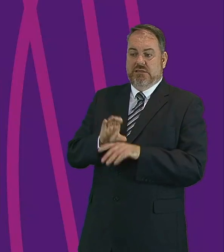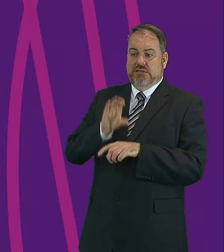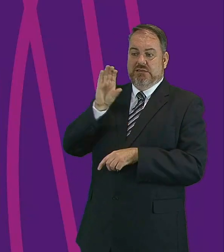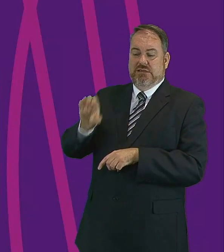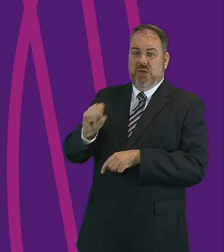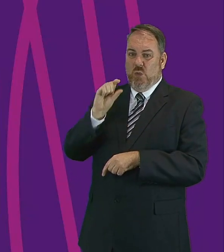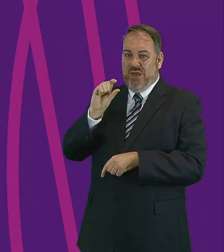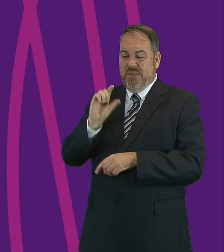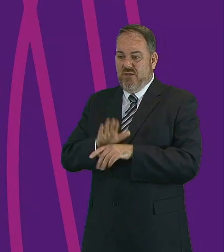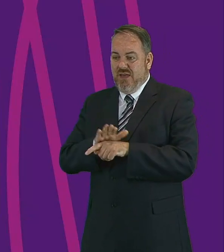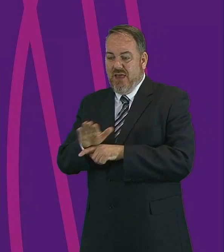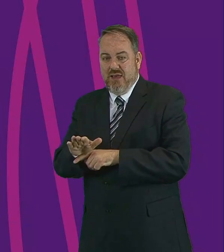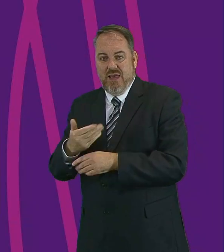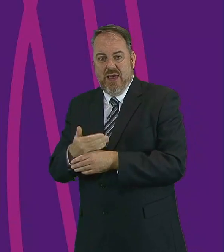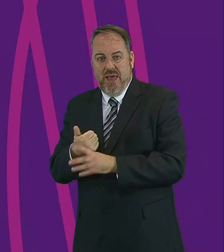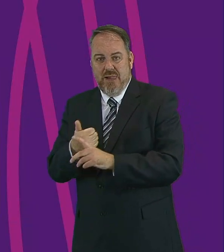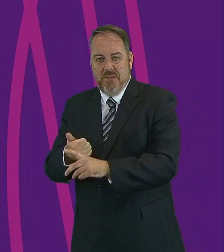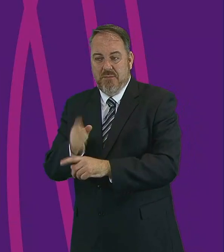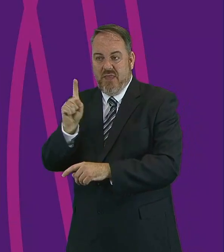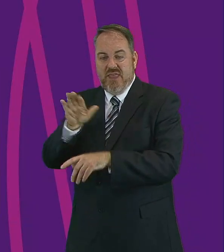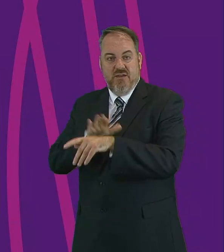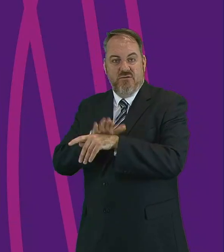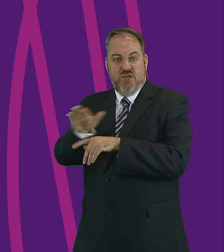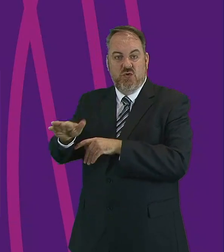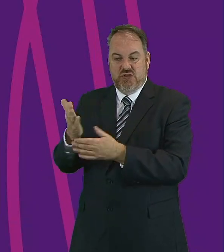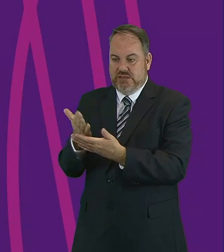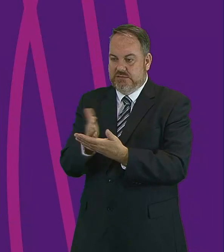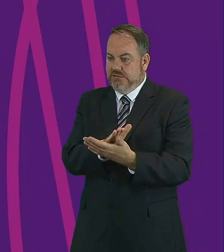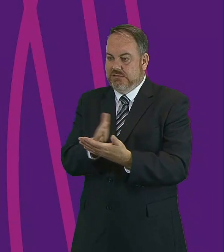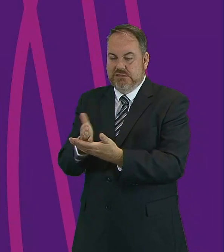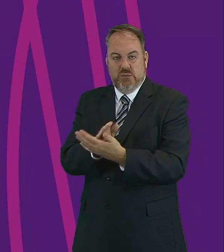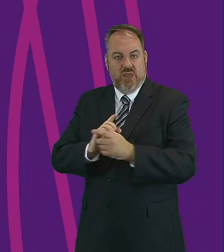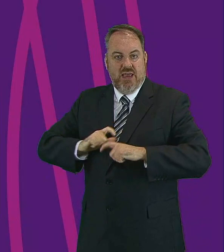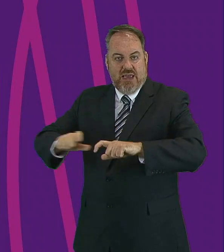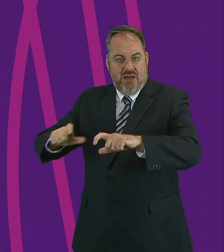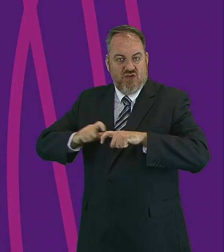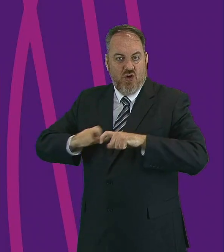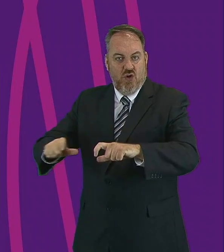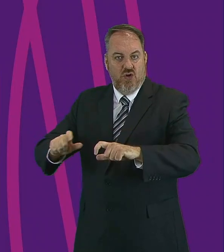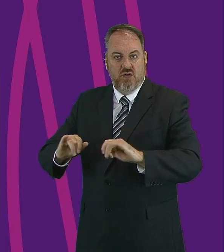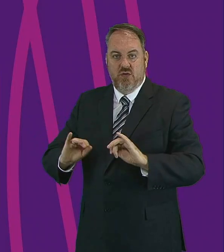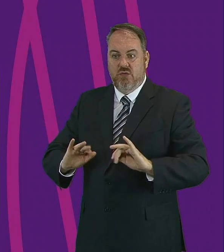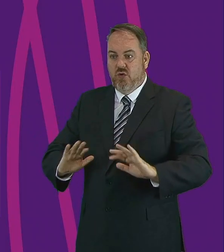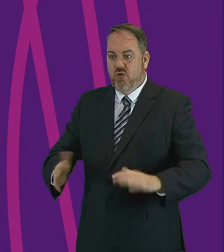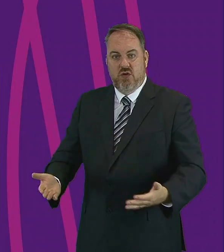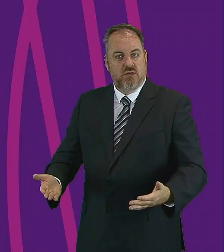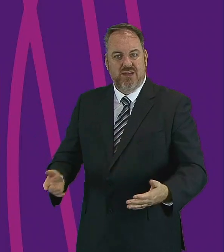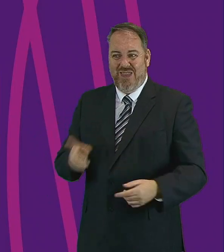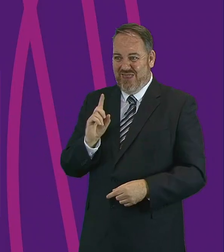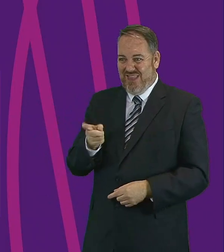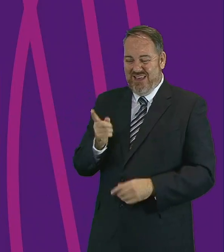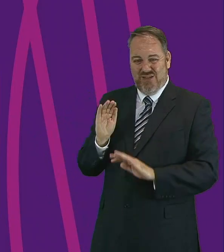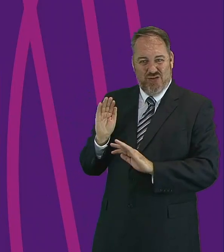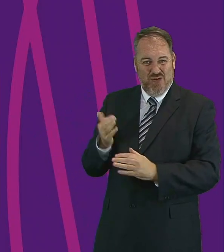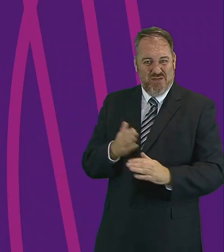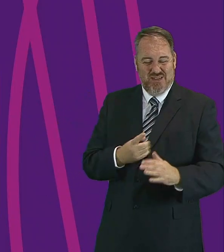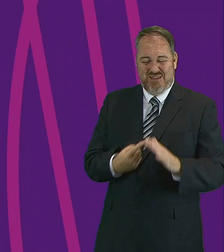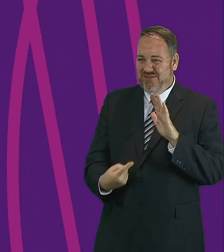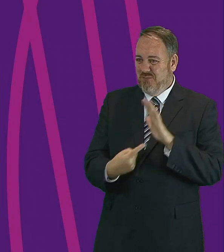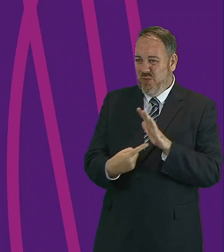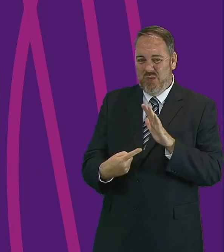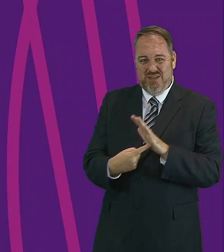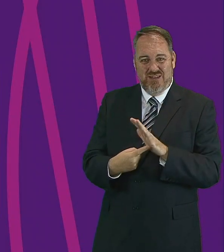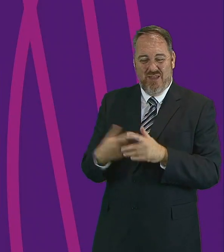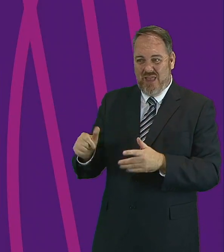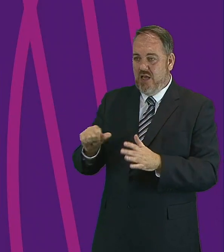face long-term uncertainty. Does the First Minister accept that these are essential services, that they already struggle